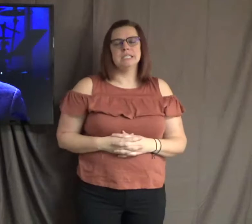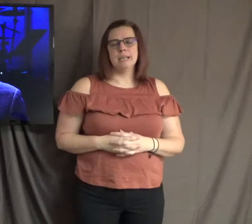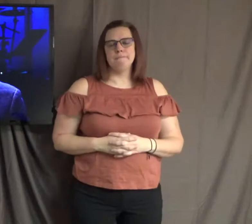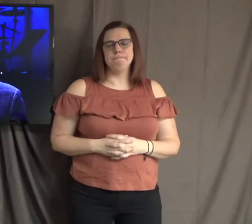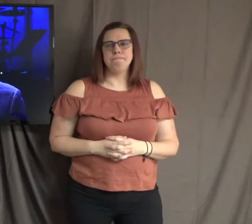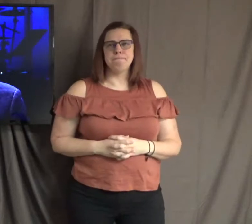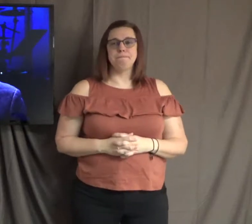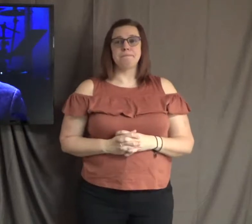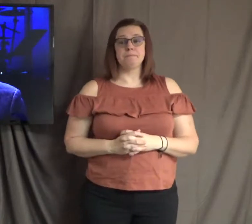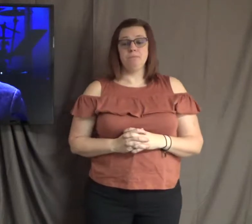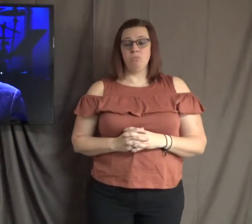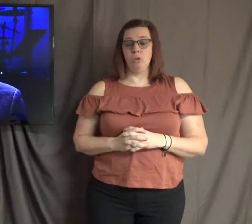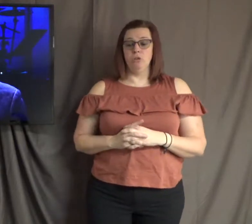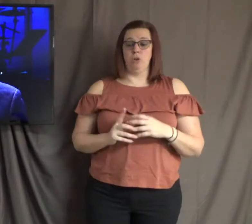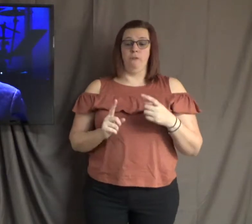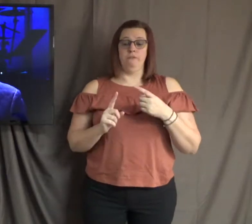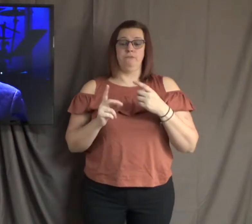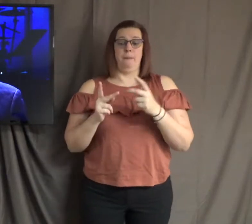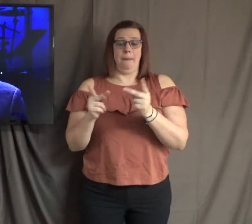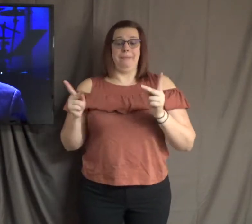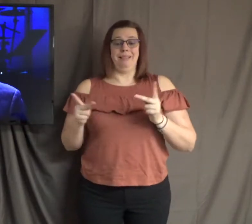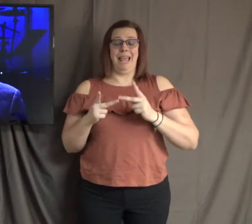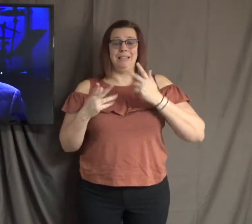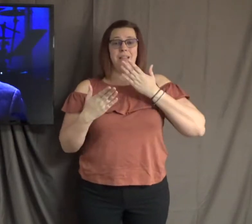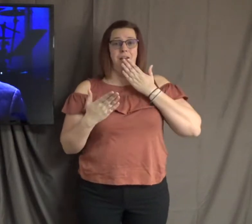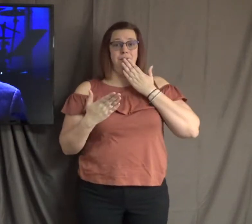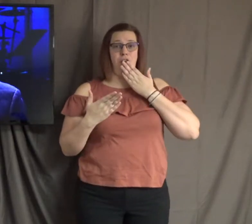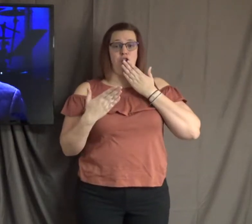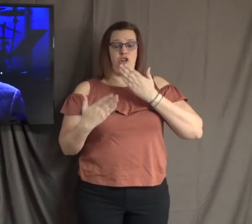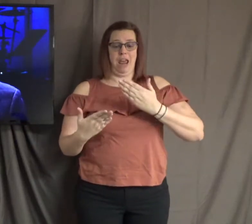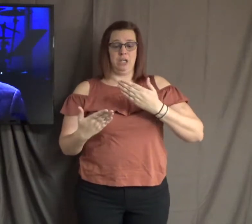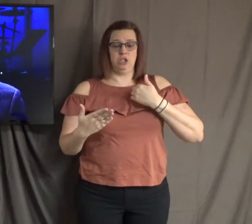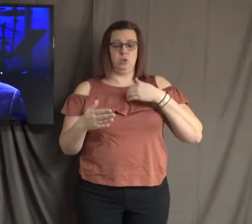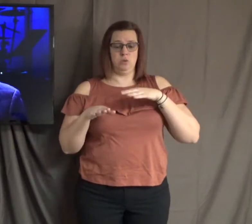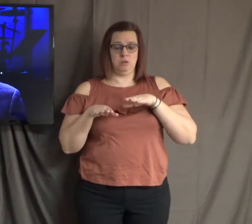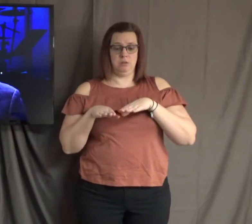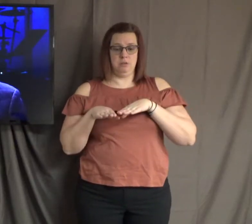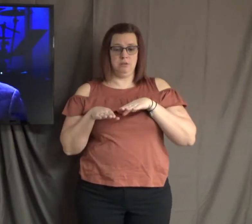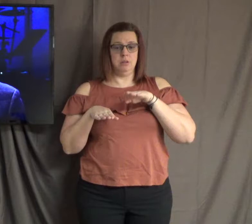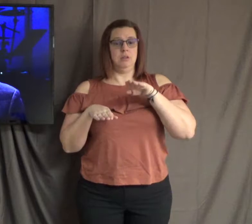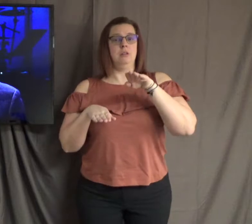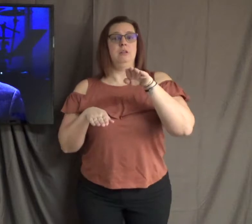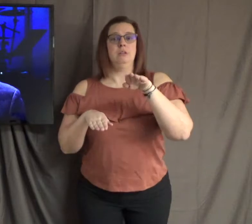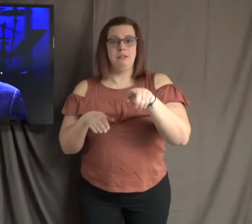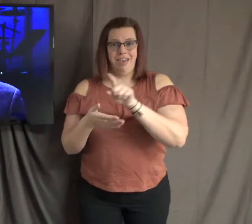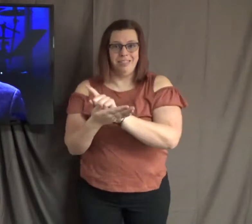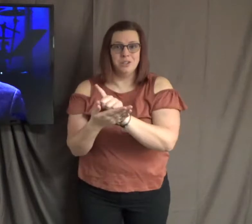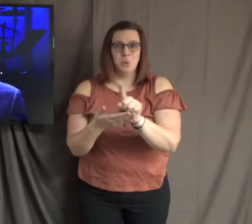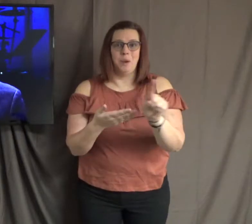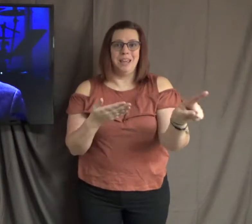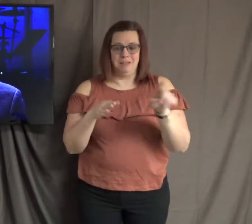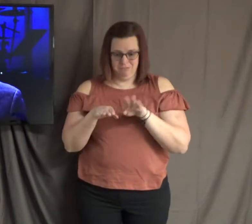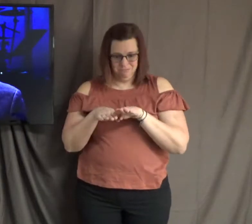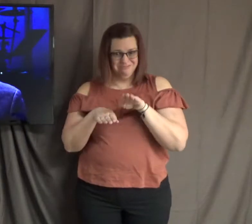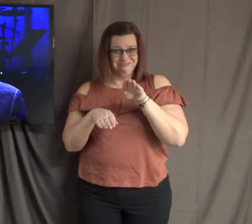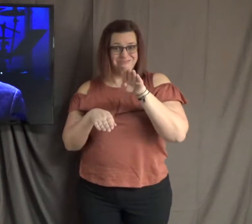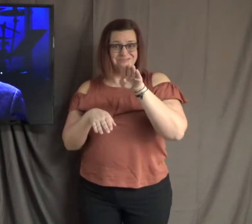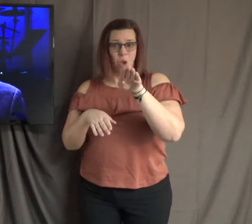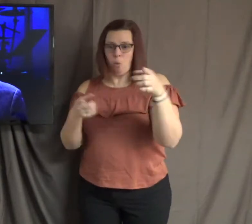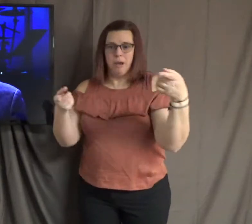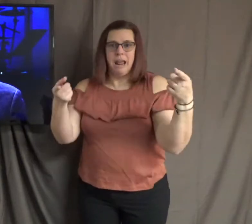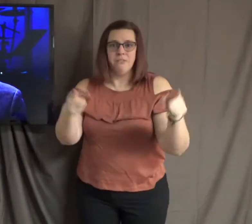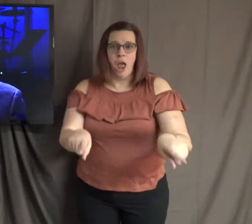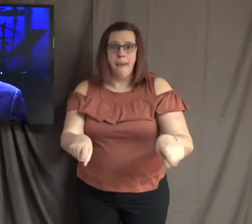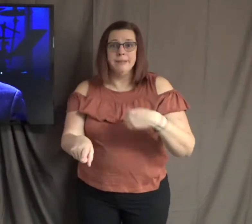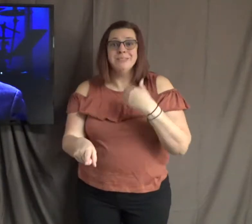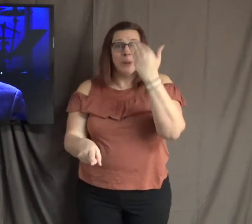So from a place of gratitude, may we step in to whatever is before us this week, knowing certainly some